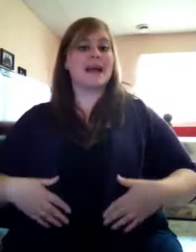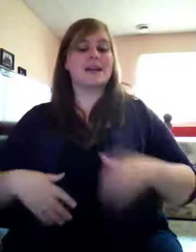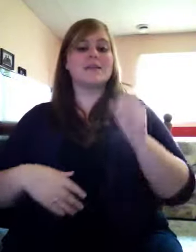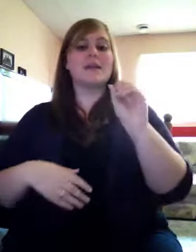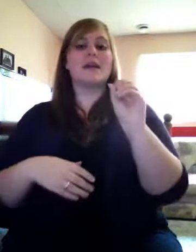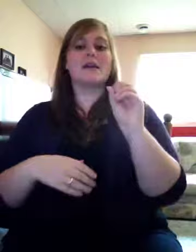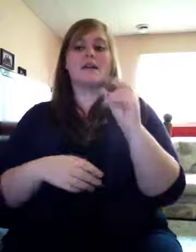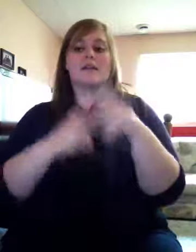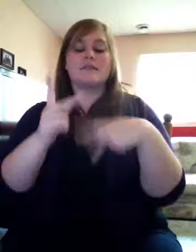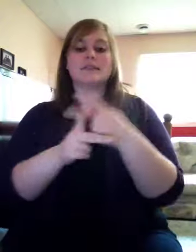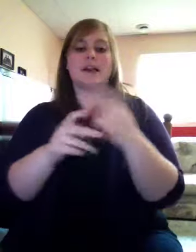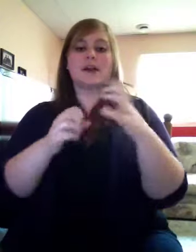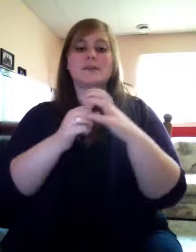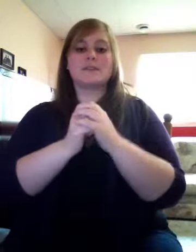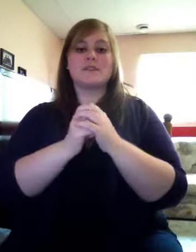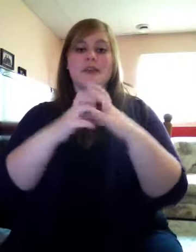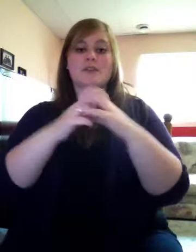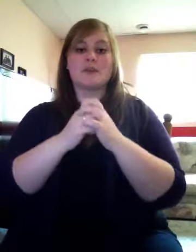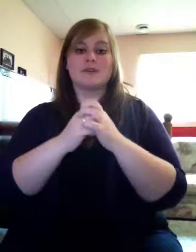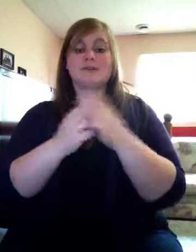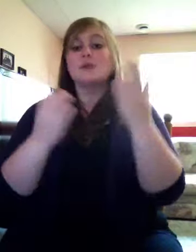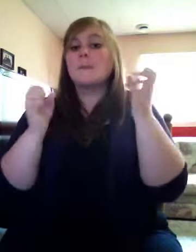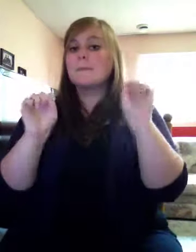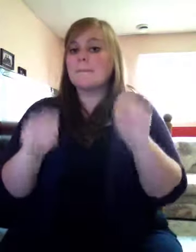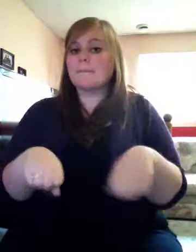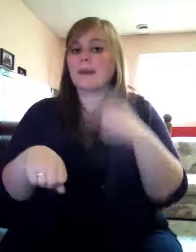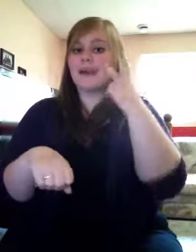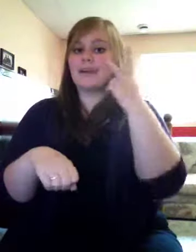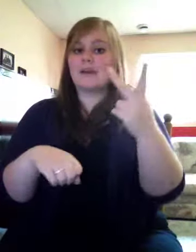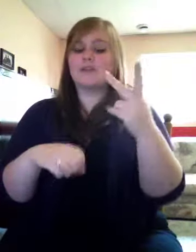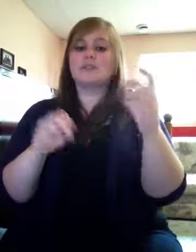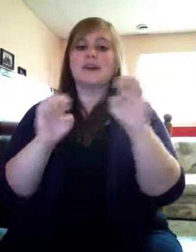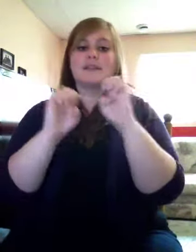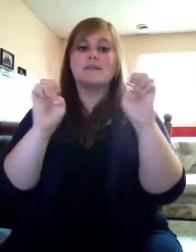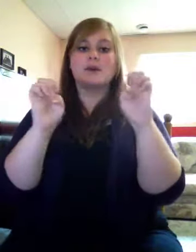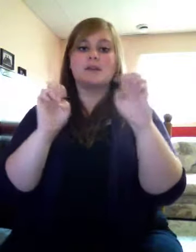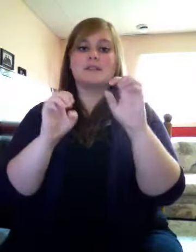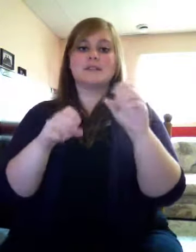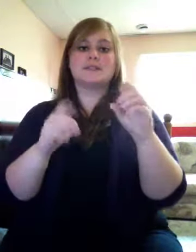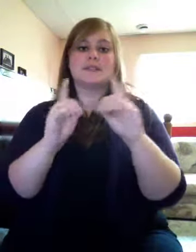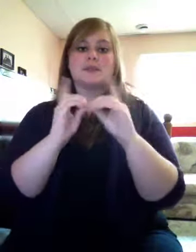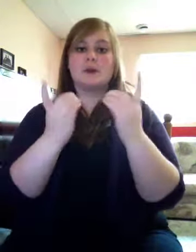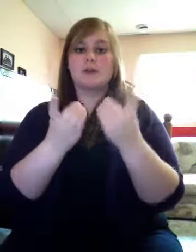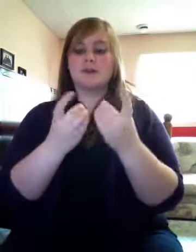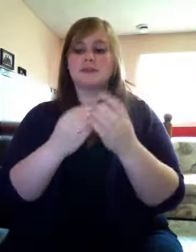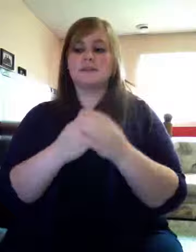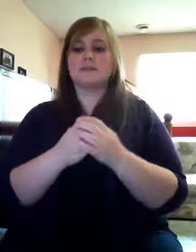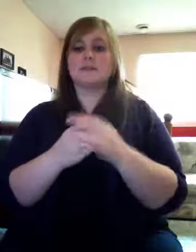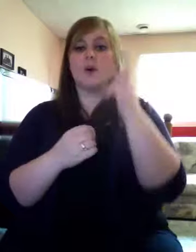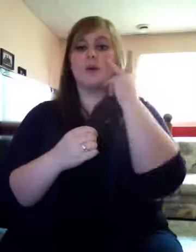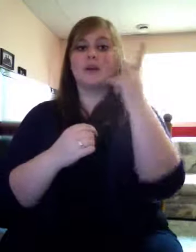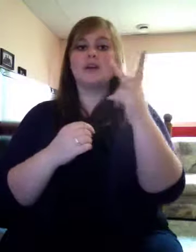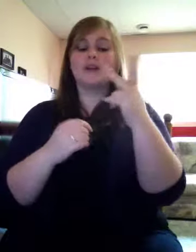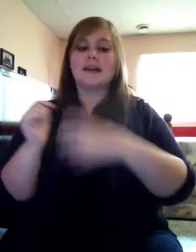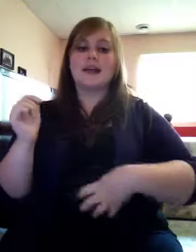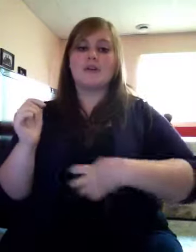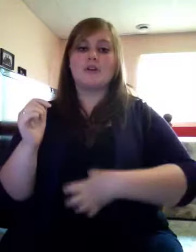aortic aneurysms that you may encounter in the emergency department. We'll look at a number of ultrasound images demonstrating AAAs, and we'll conclude